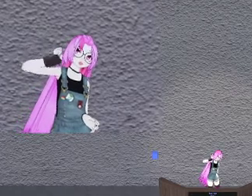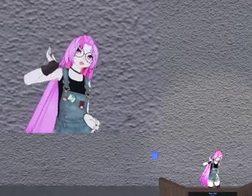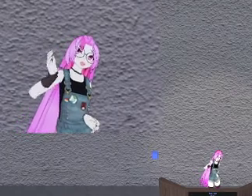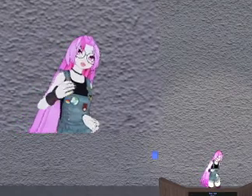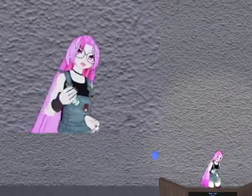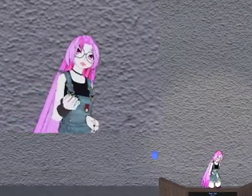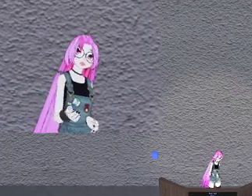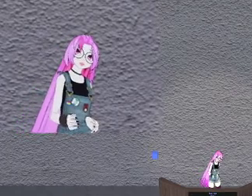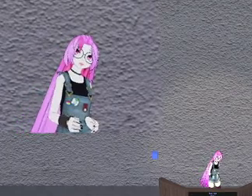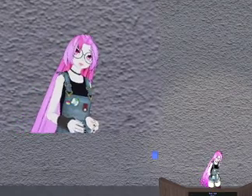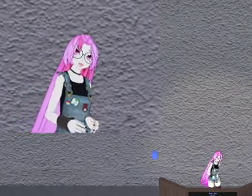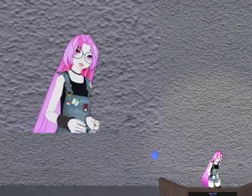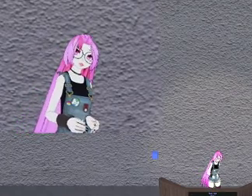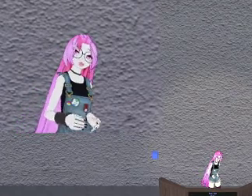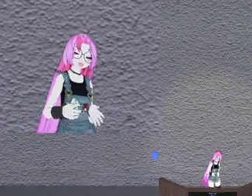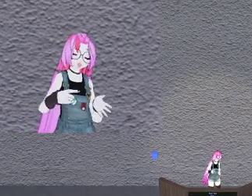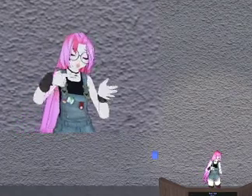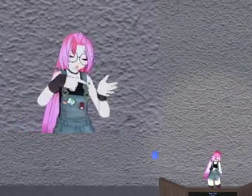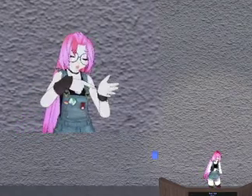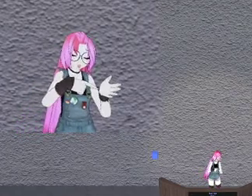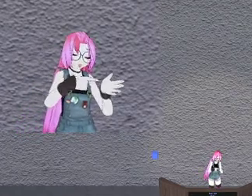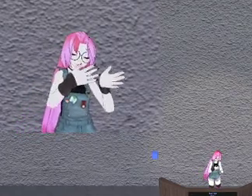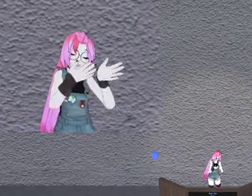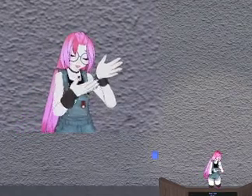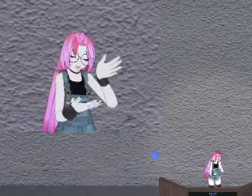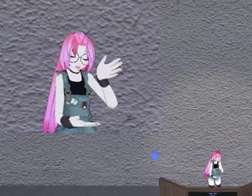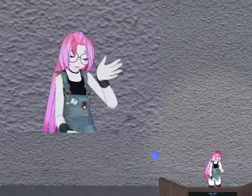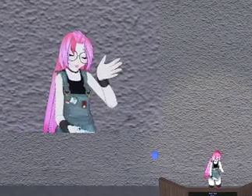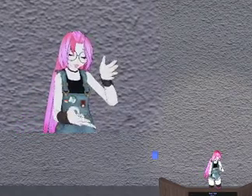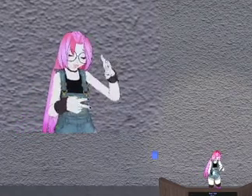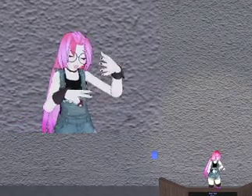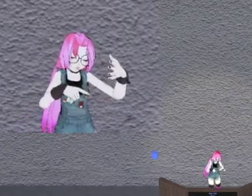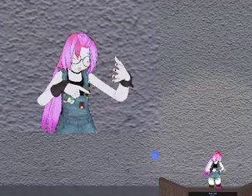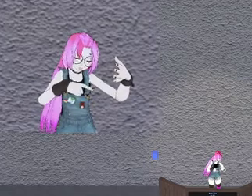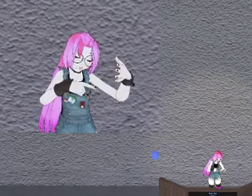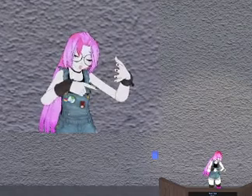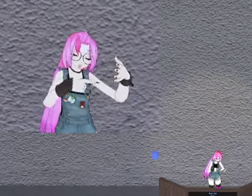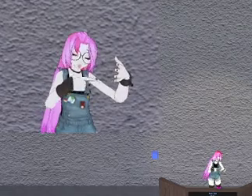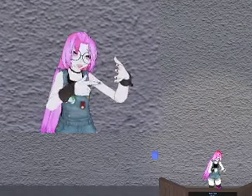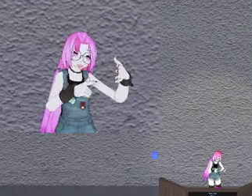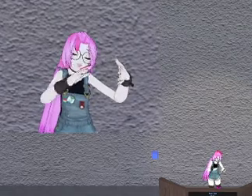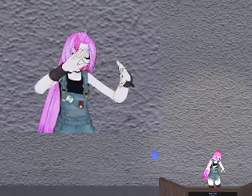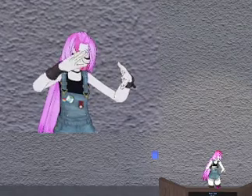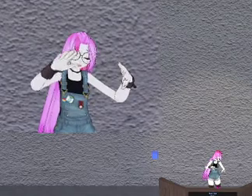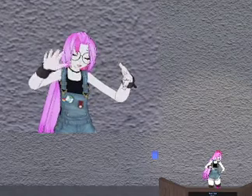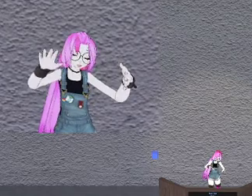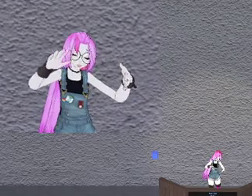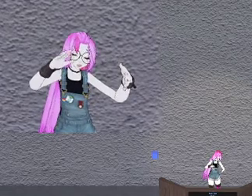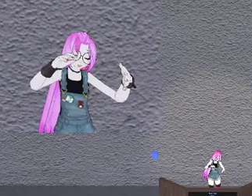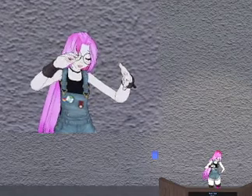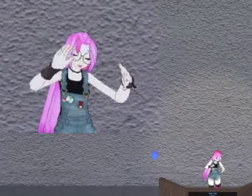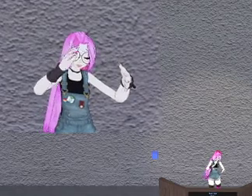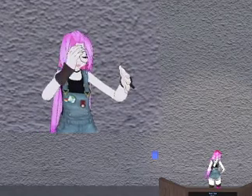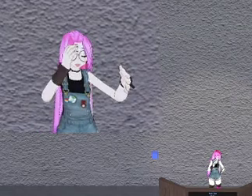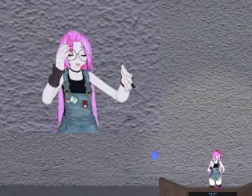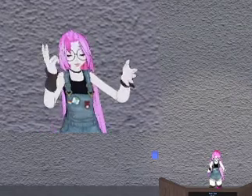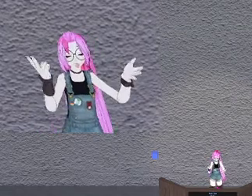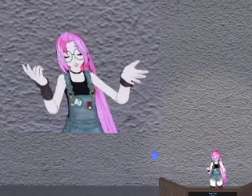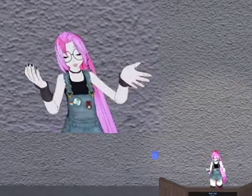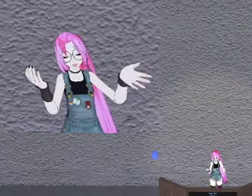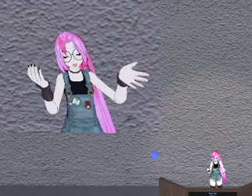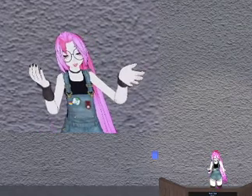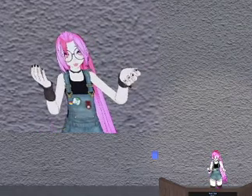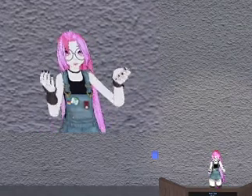that, or like talk about like pressing something and looking at it and you're saying, okay, there's this and it's labeled controls, and you'd have